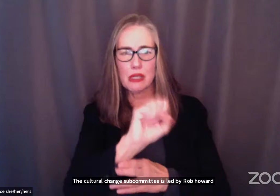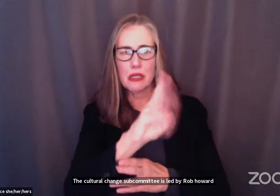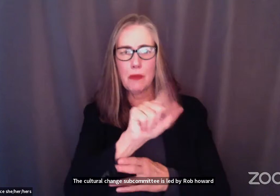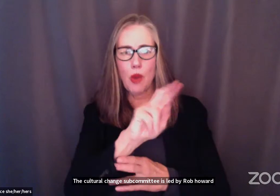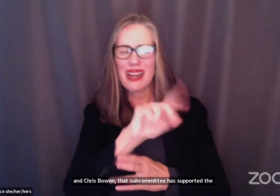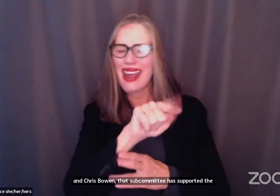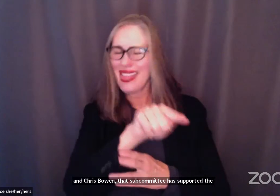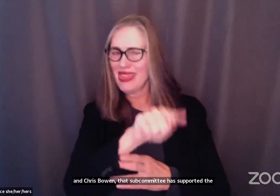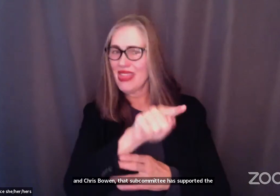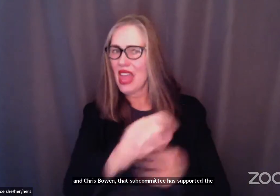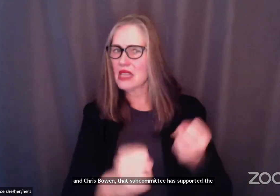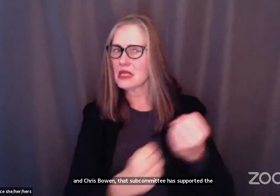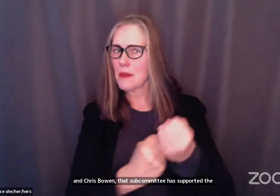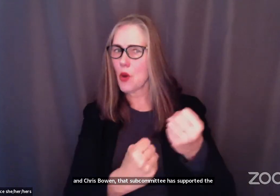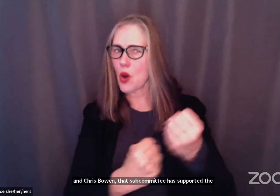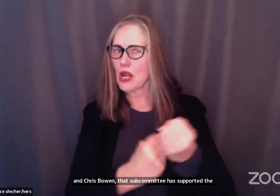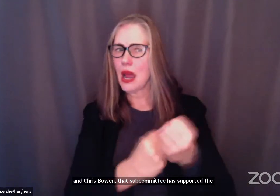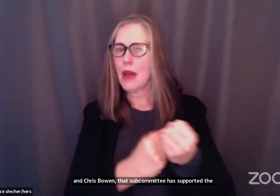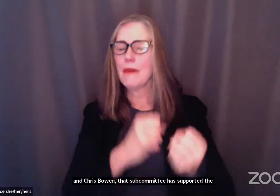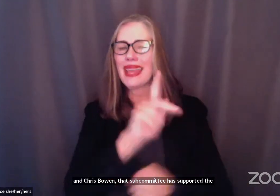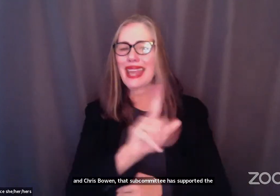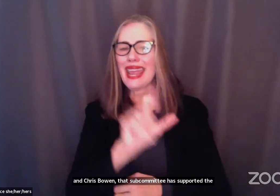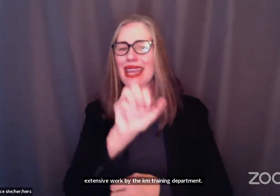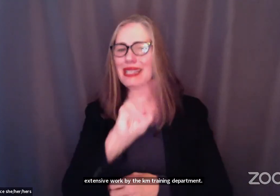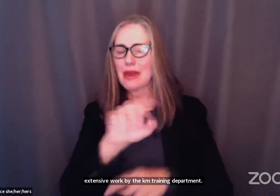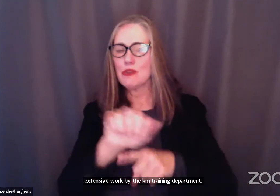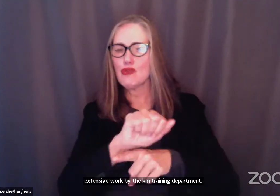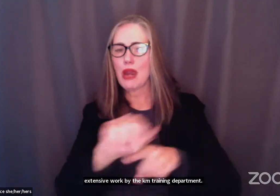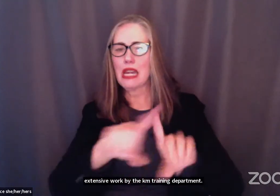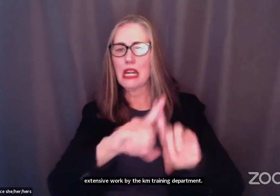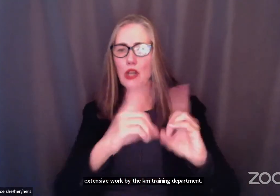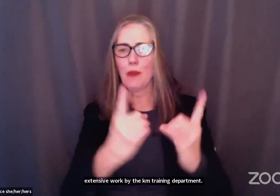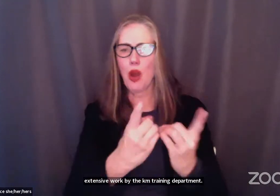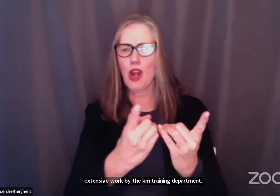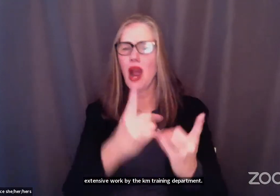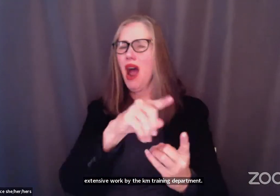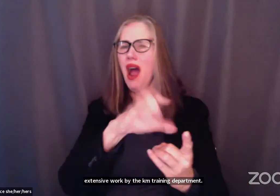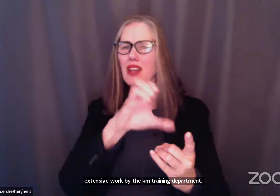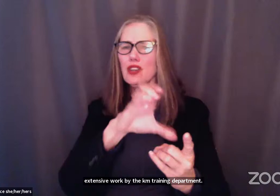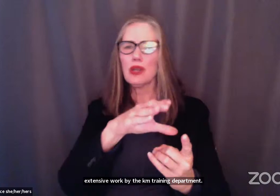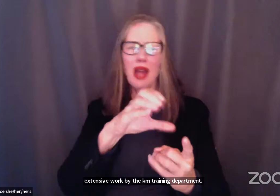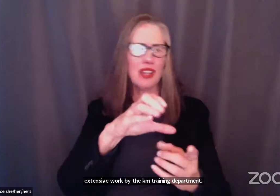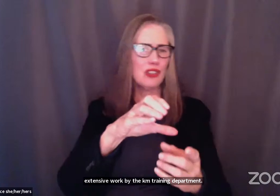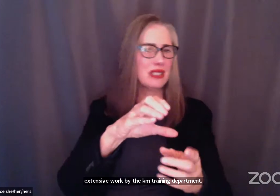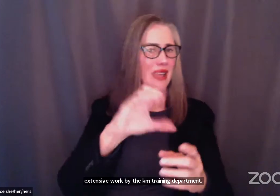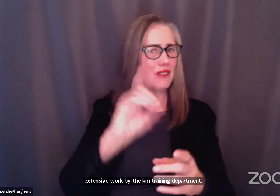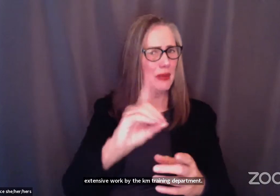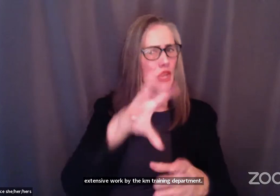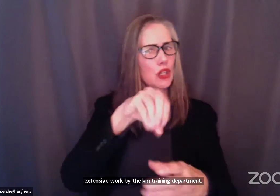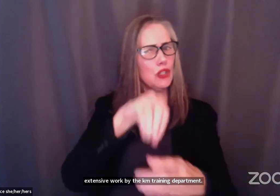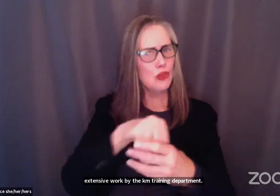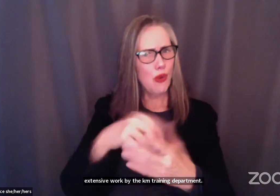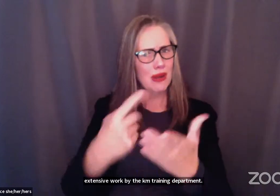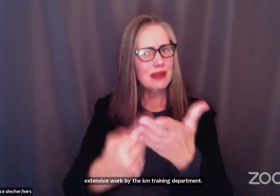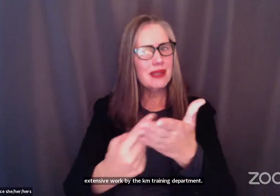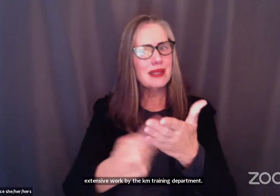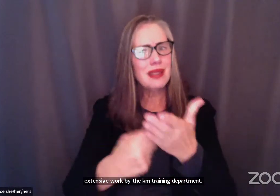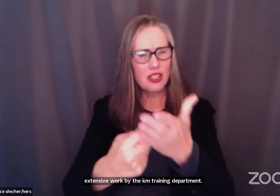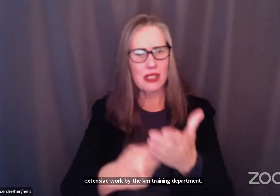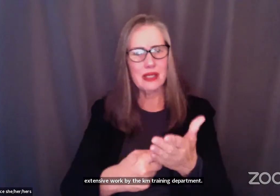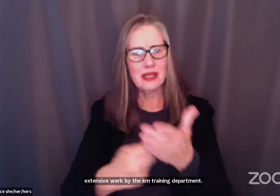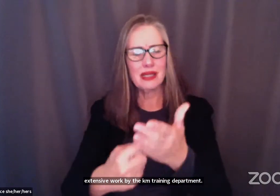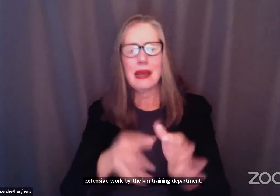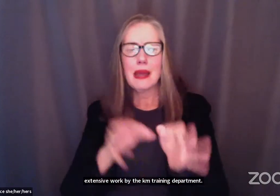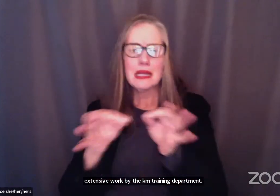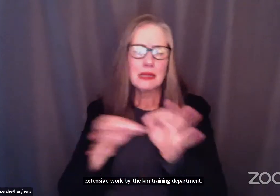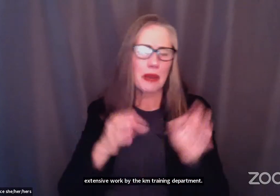extensive work by the CADEM training department, where hundreds of Democrats have joined our discussion series. We covered topics